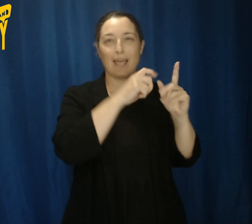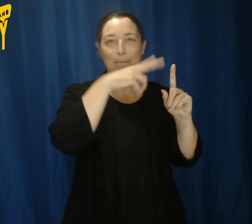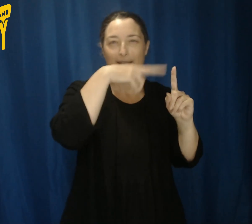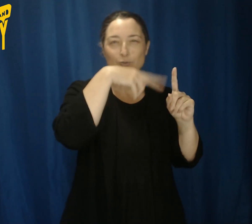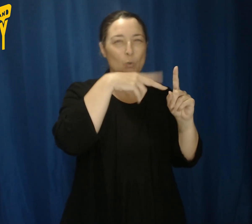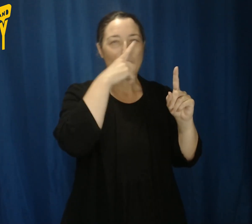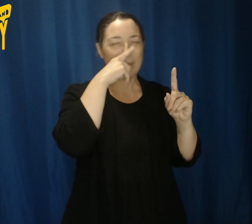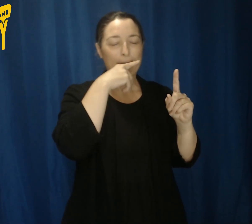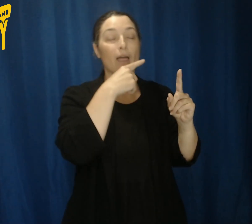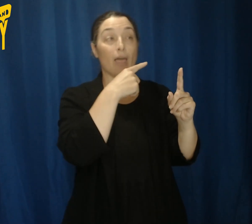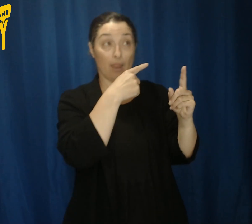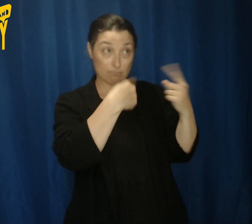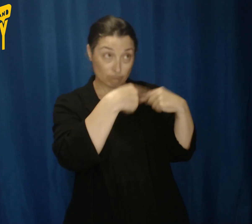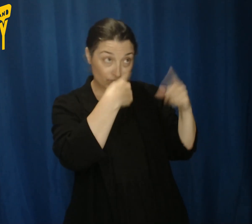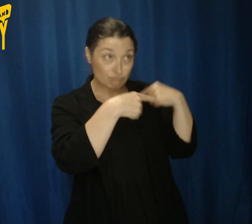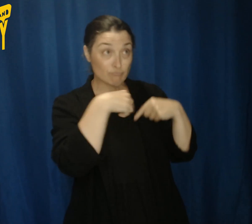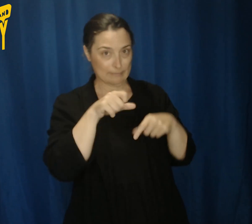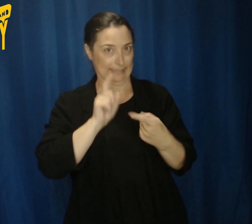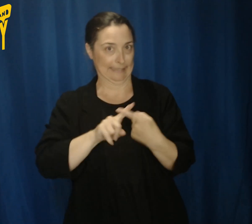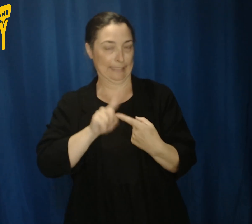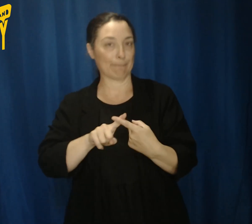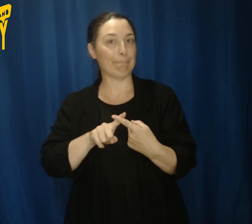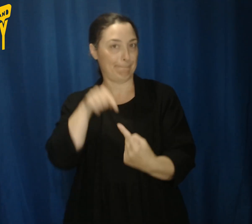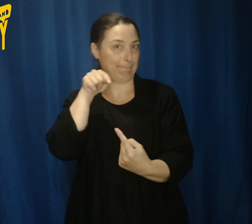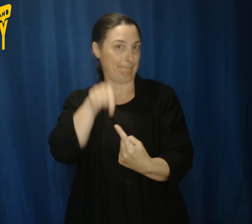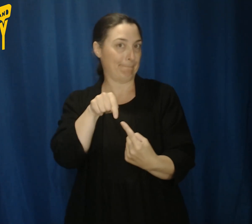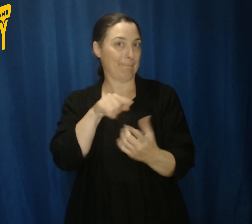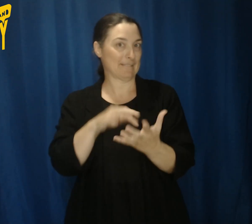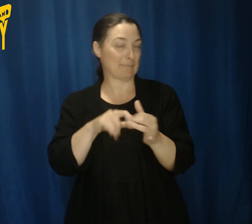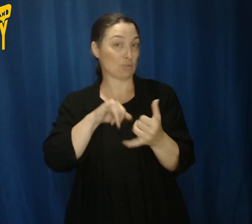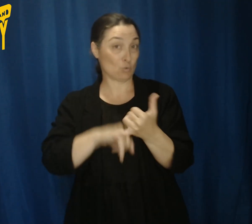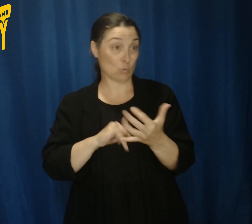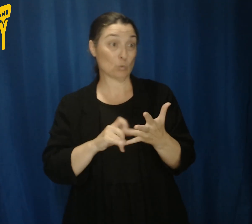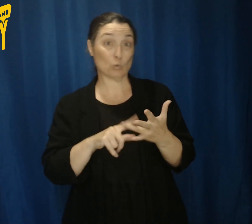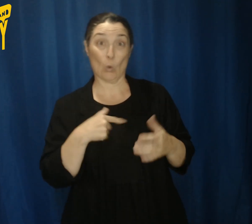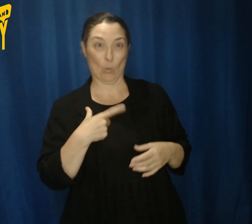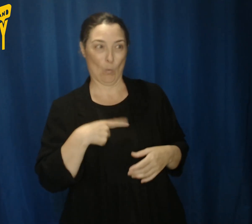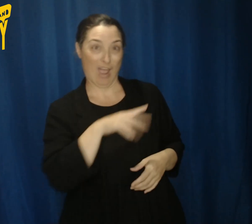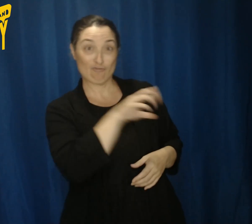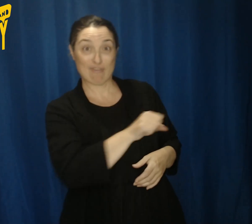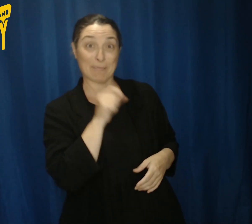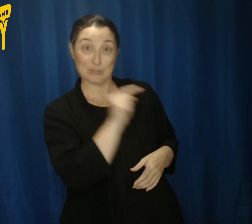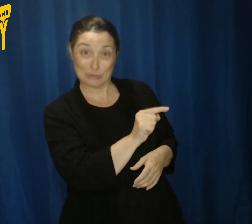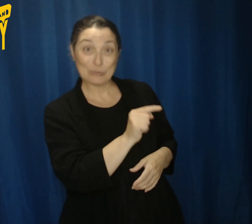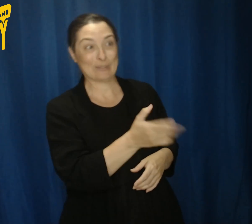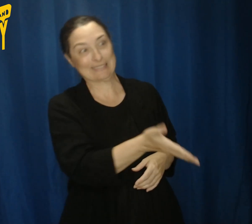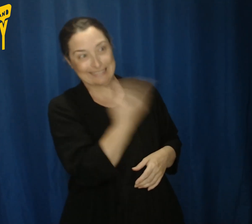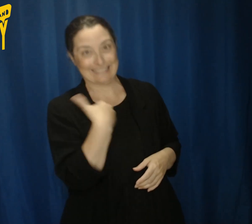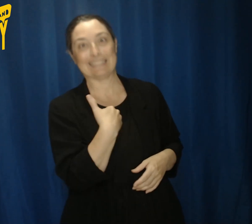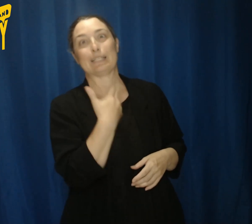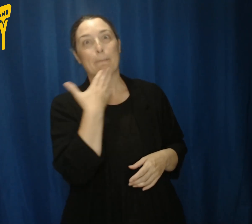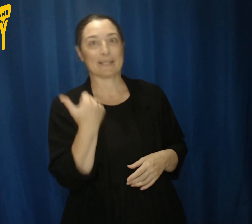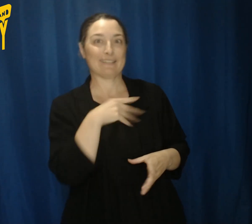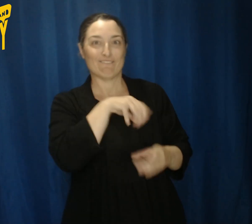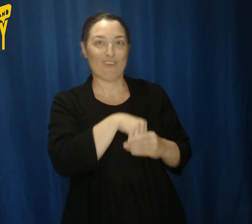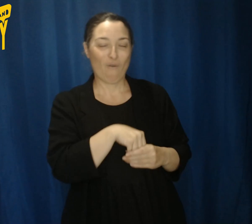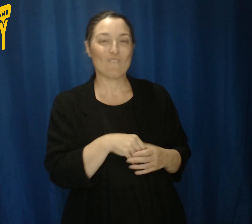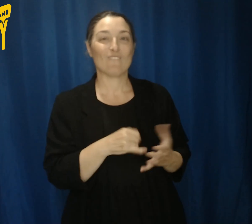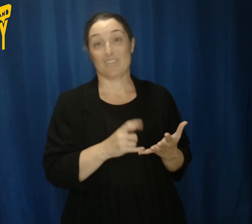keep working on specials. And so that's why I grabbed you at the end of the year and said, let's do this reading. And so that's how it all kind of